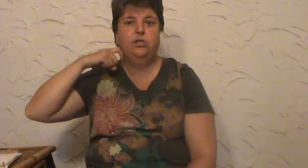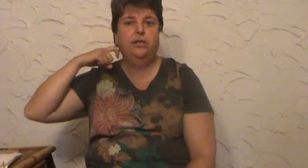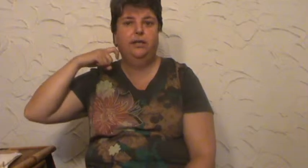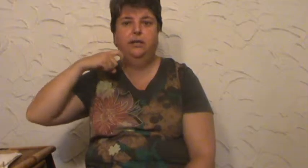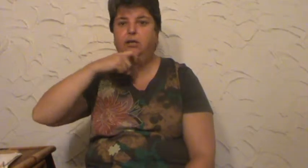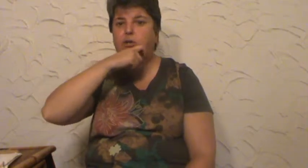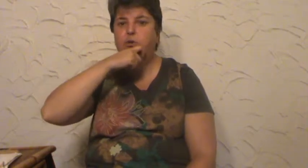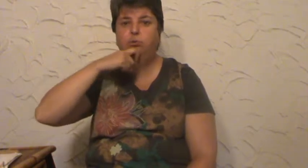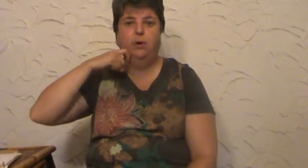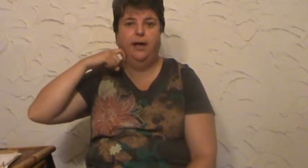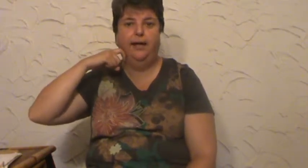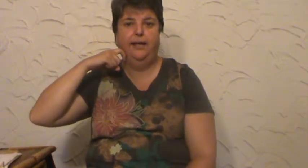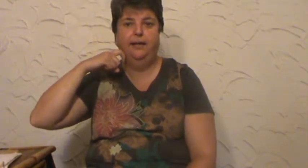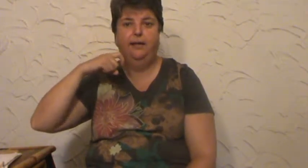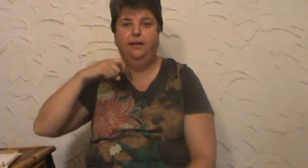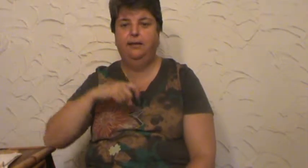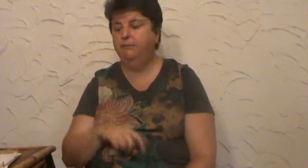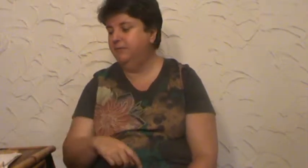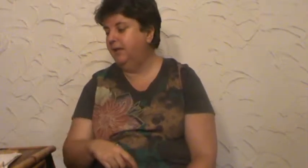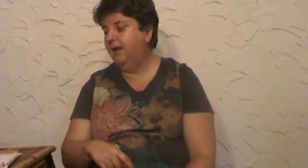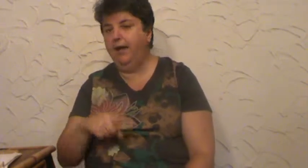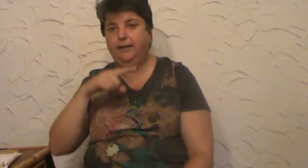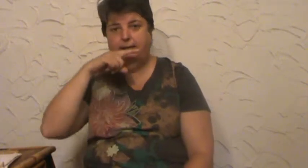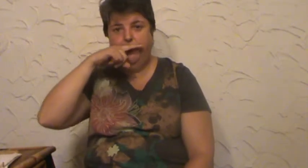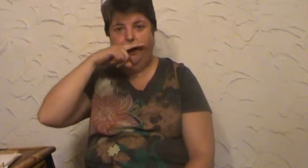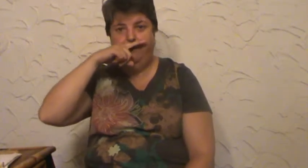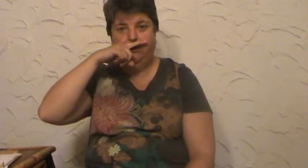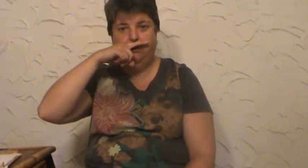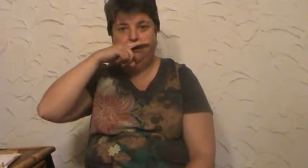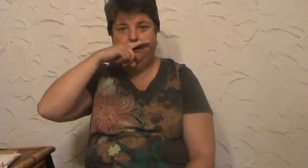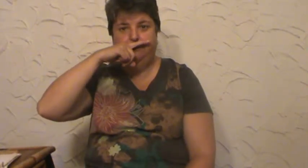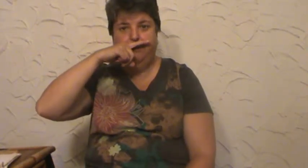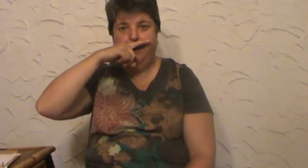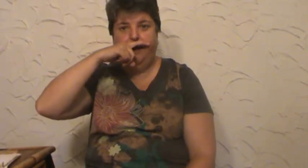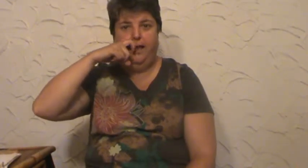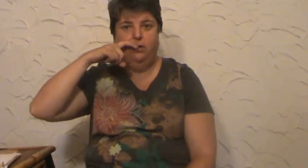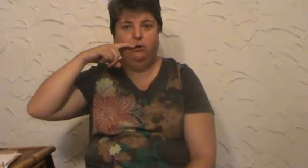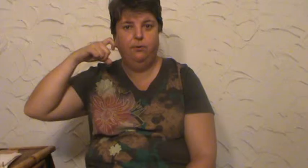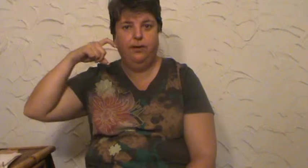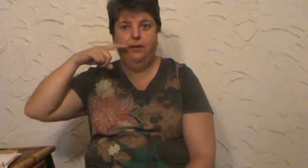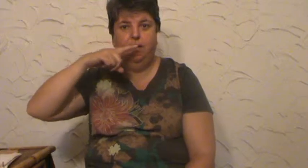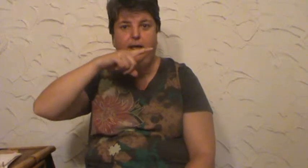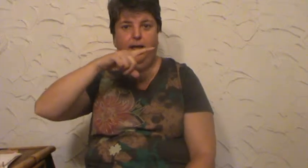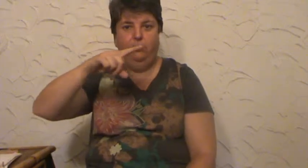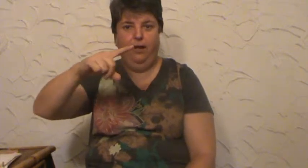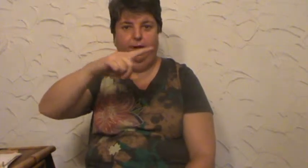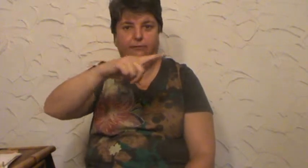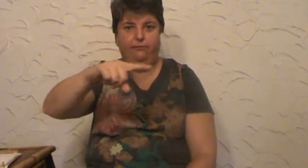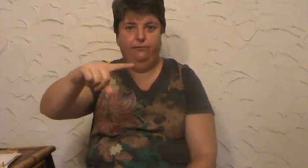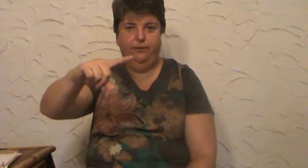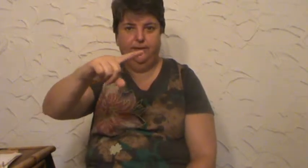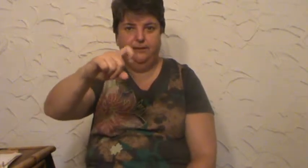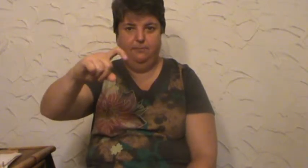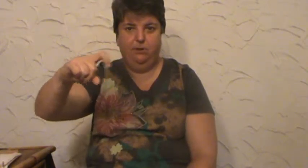chin. Dry. Ugly, you have it under your lip and you're going, and you have, this is the